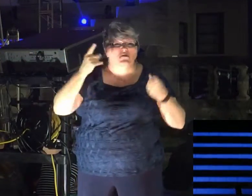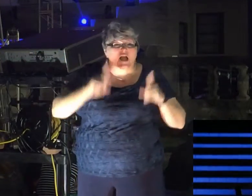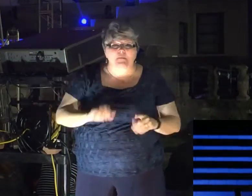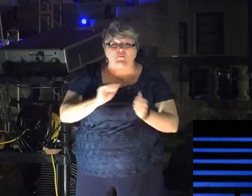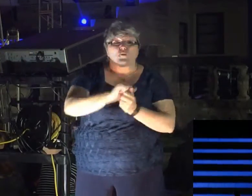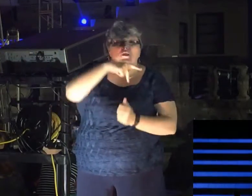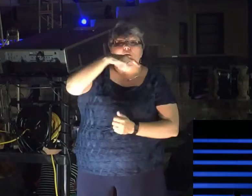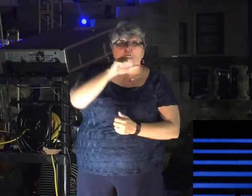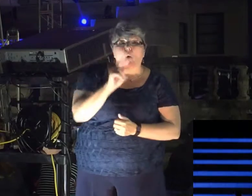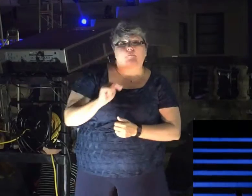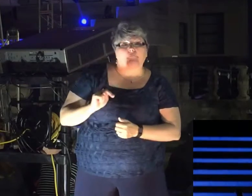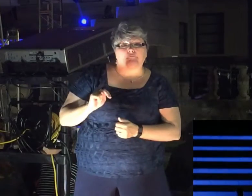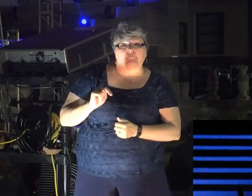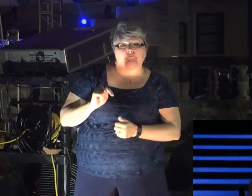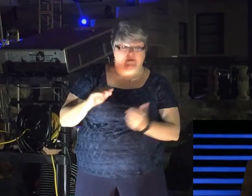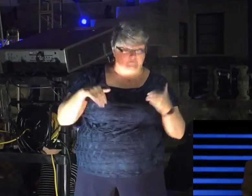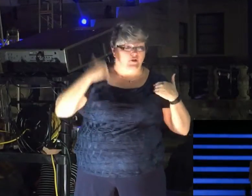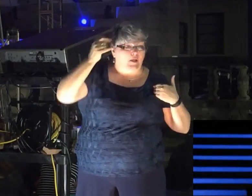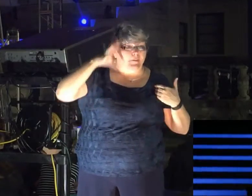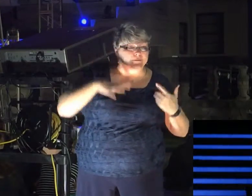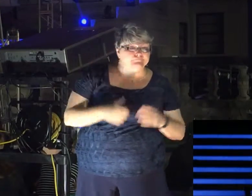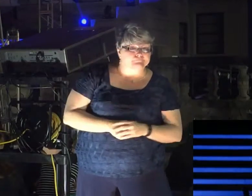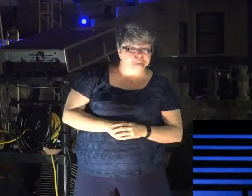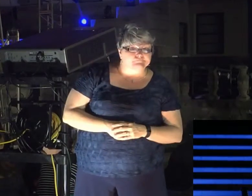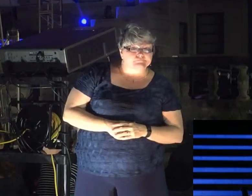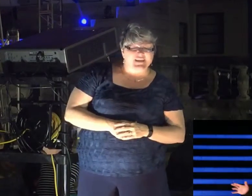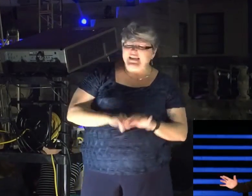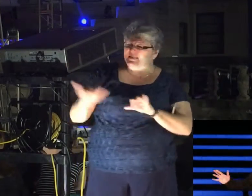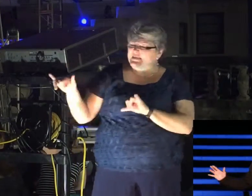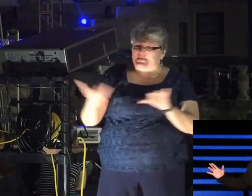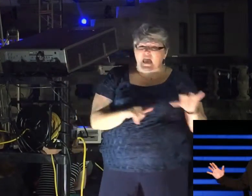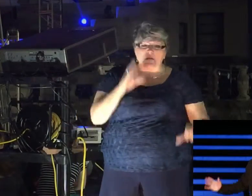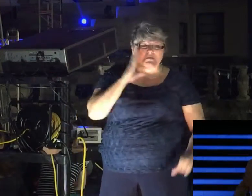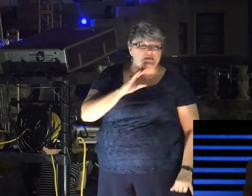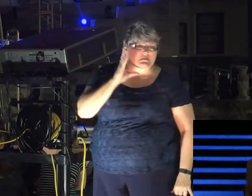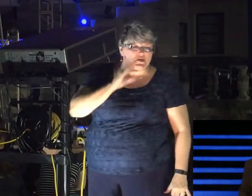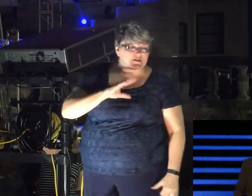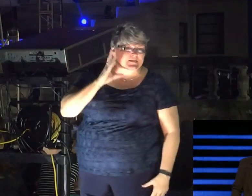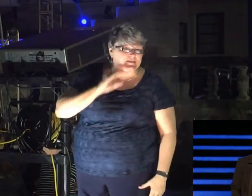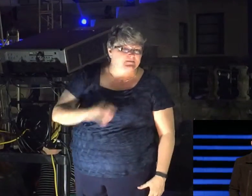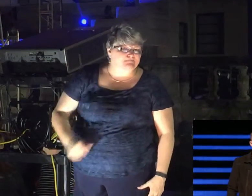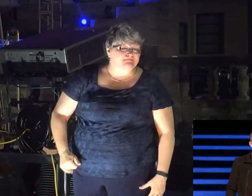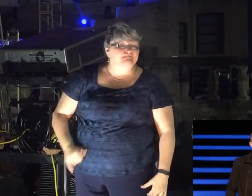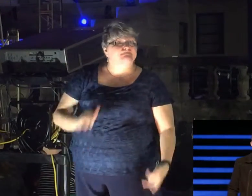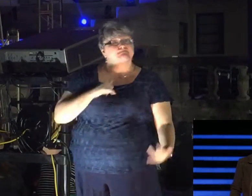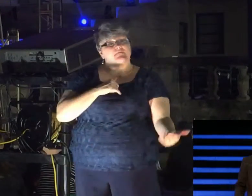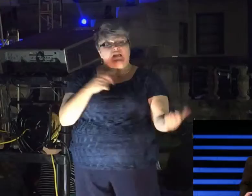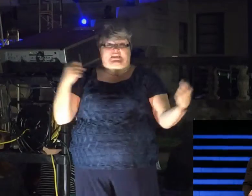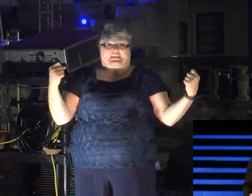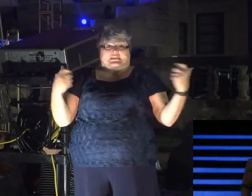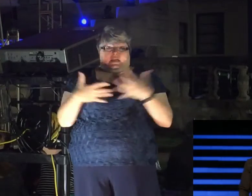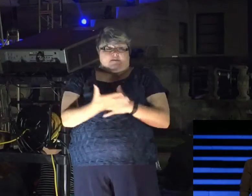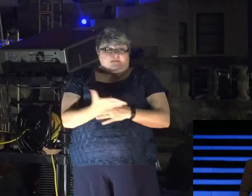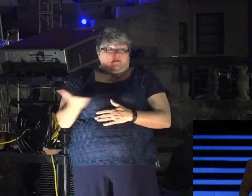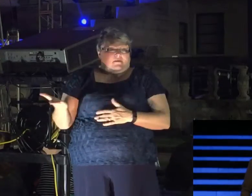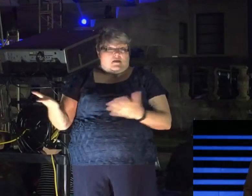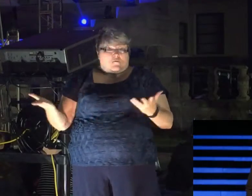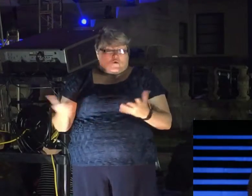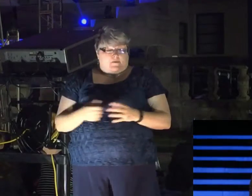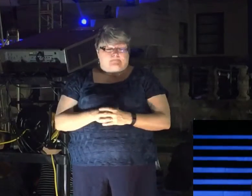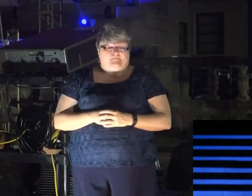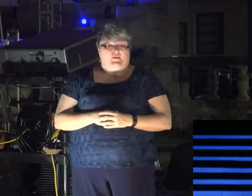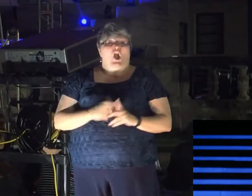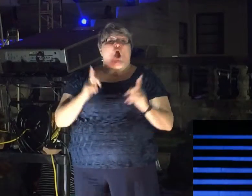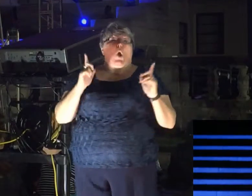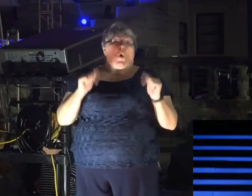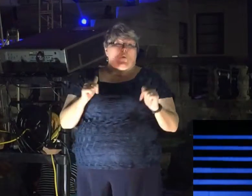same experience is happening with pornography in young men. That same experience. And here's the terrifying thing